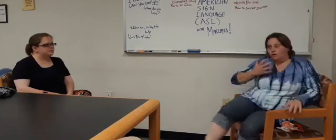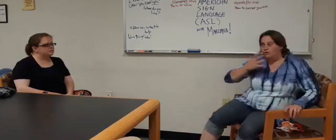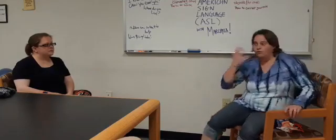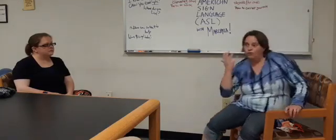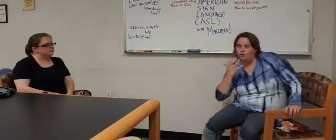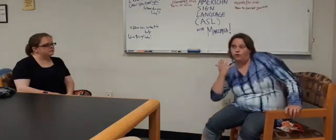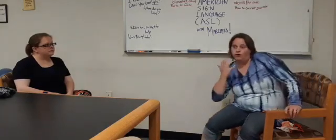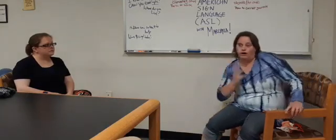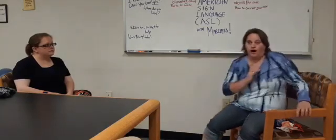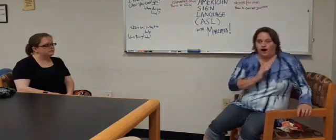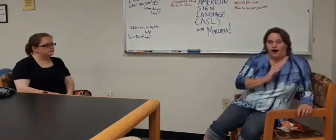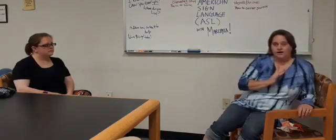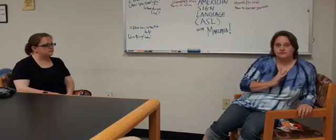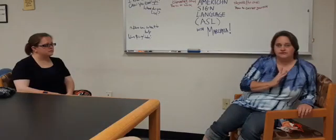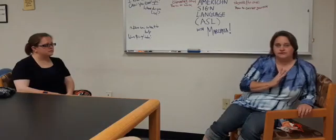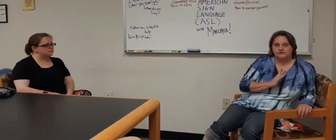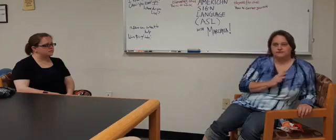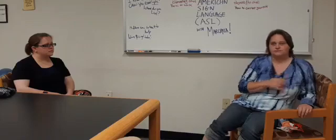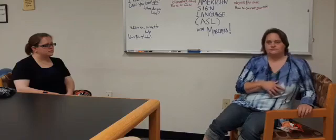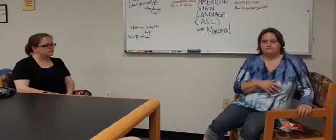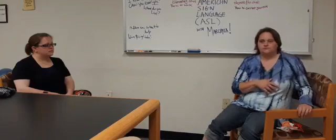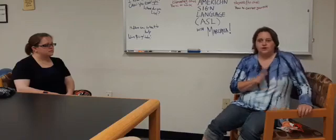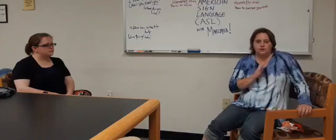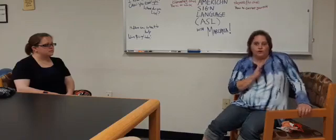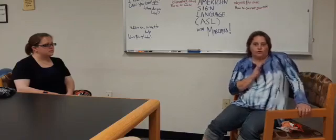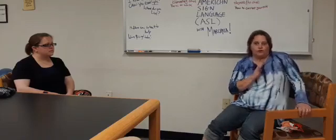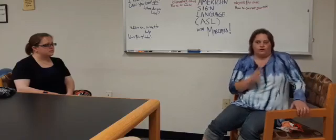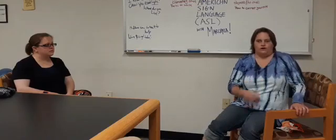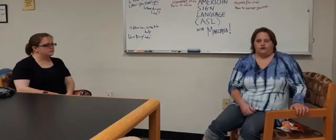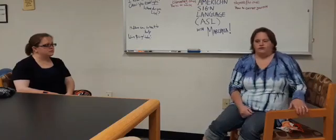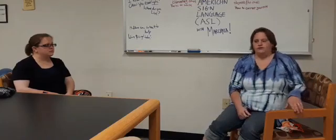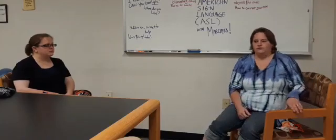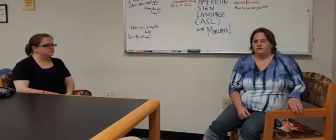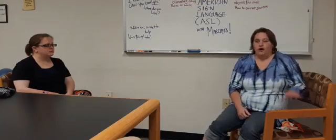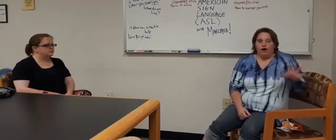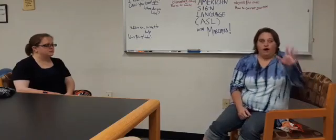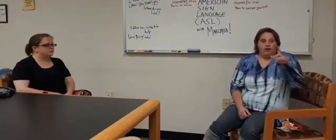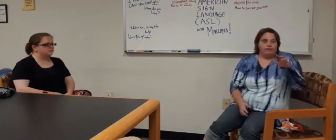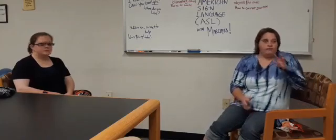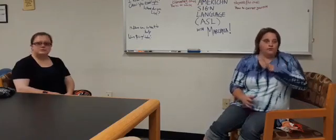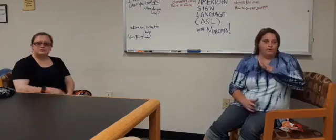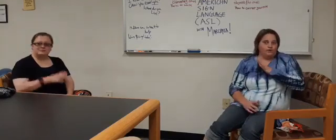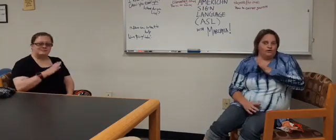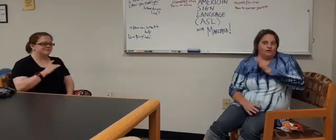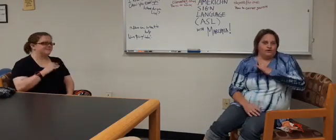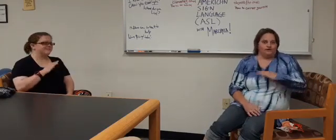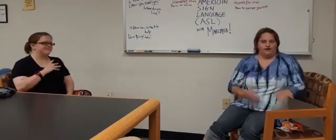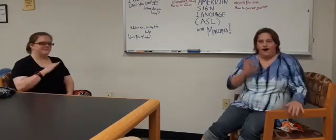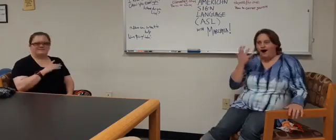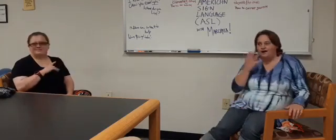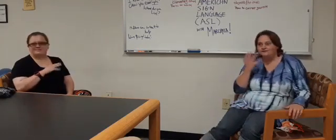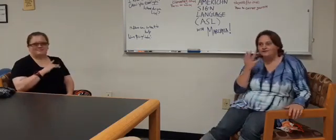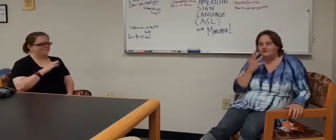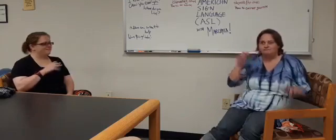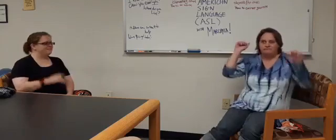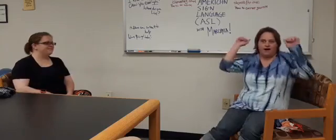cool, awesome, cool, That's cool. Cool. Okay.